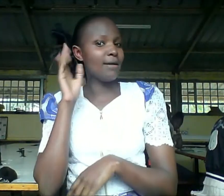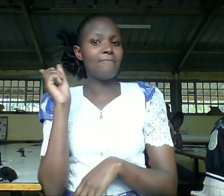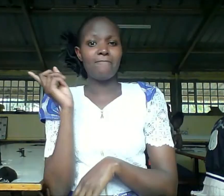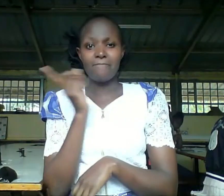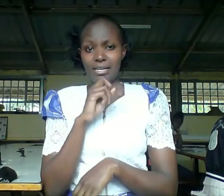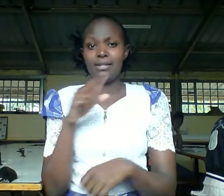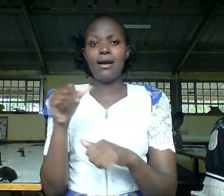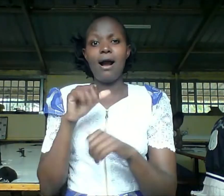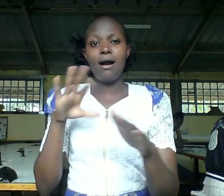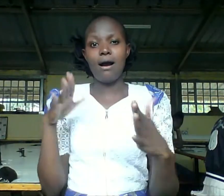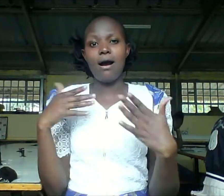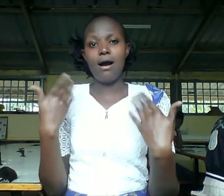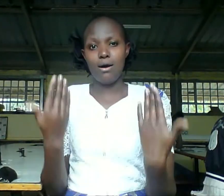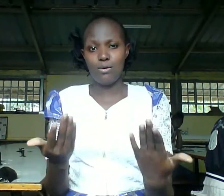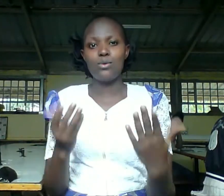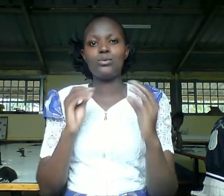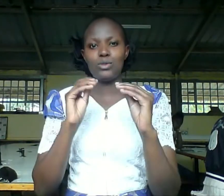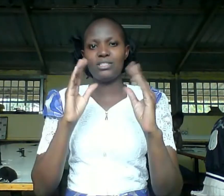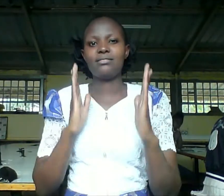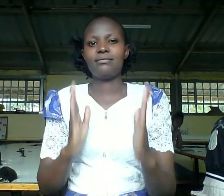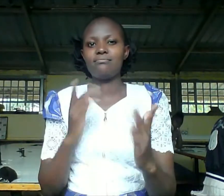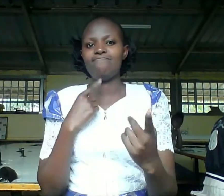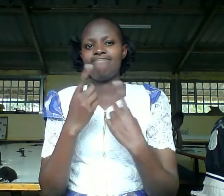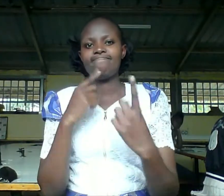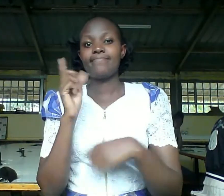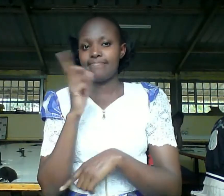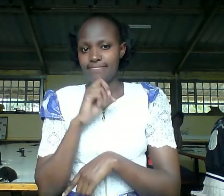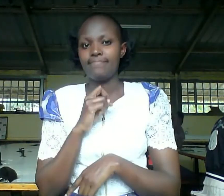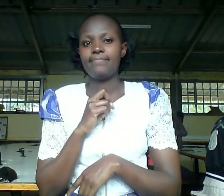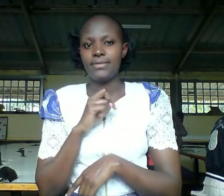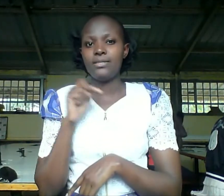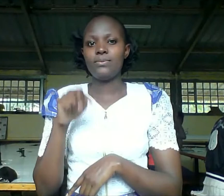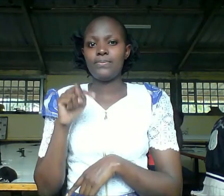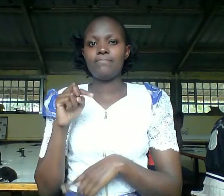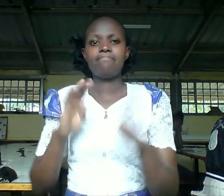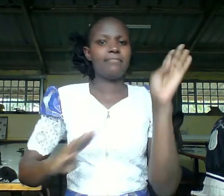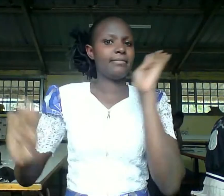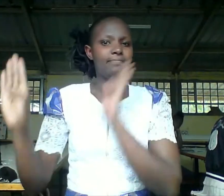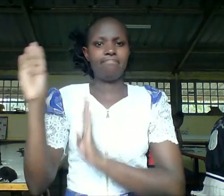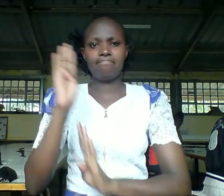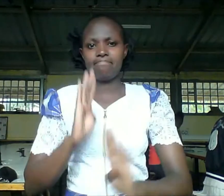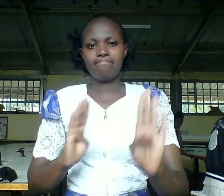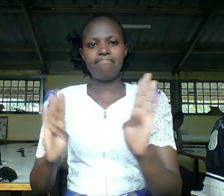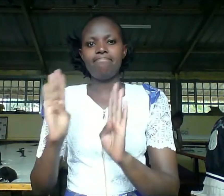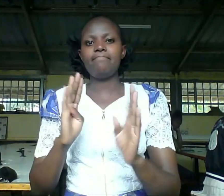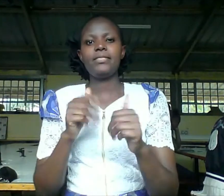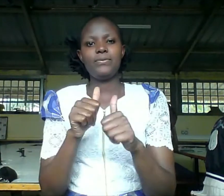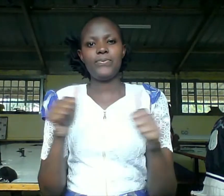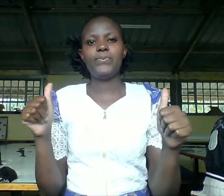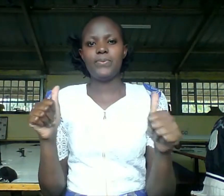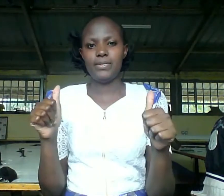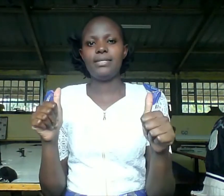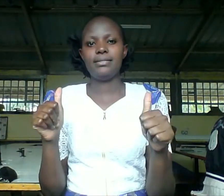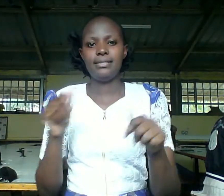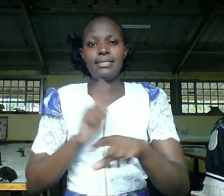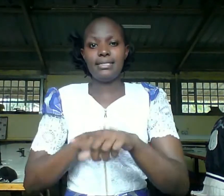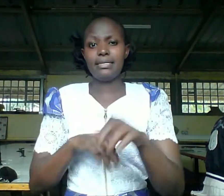would like to tell you that you must be disciplined this term, and in case I hear any indiscipline cases, I